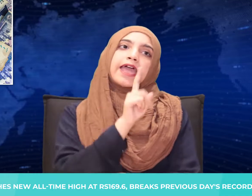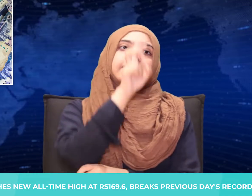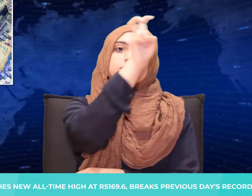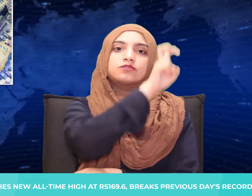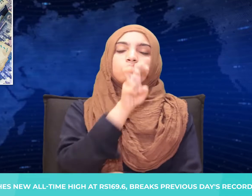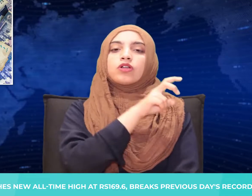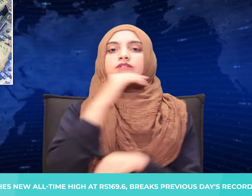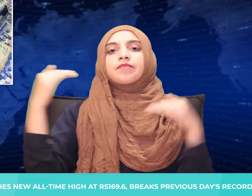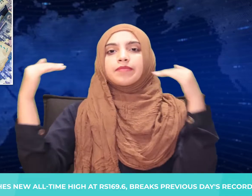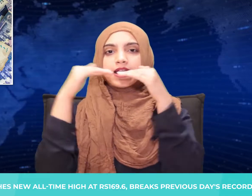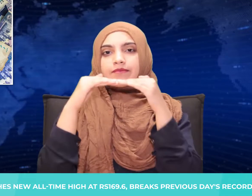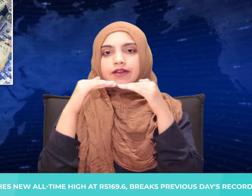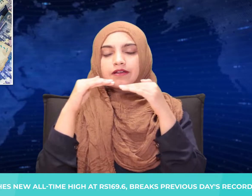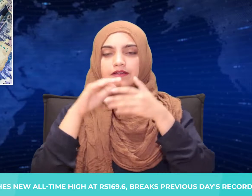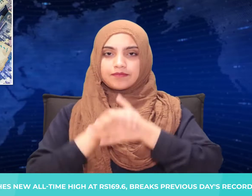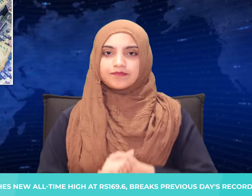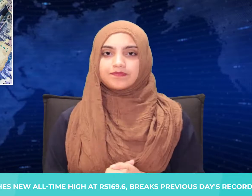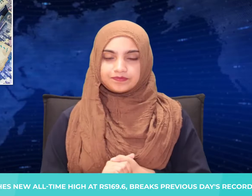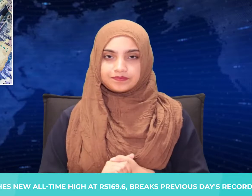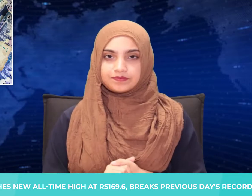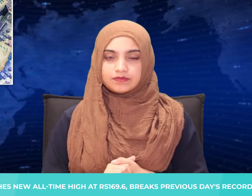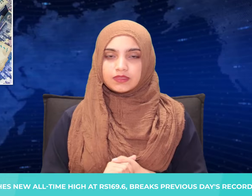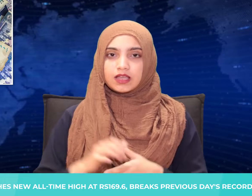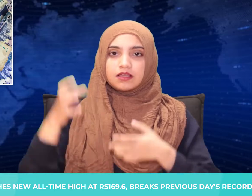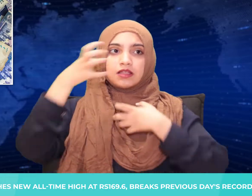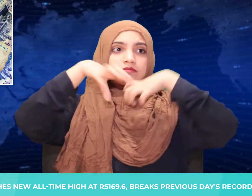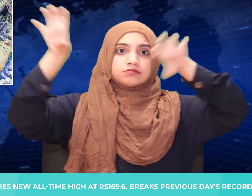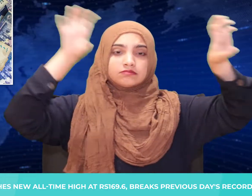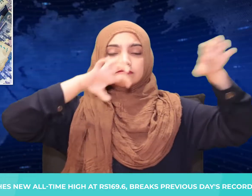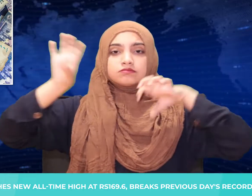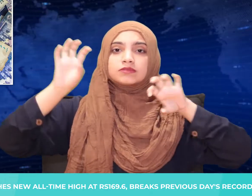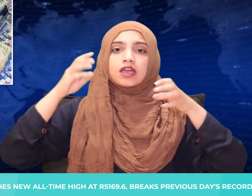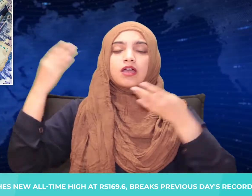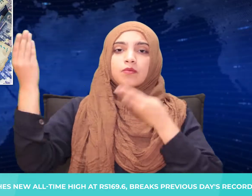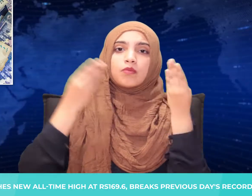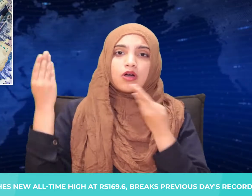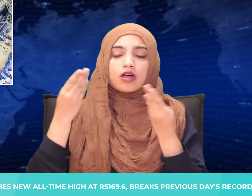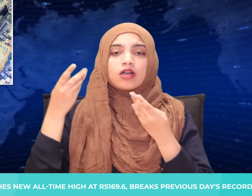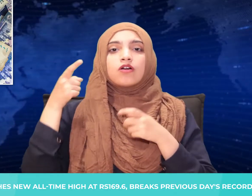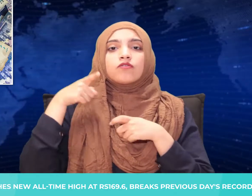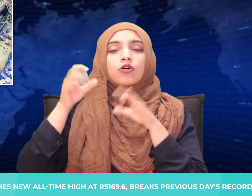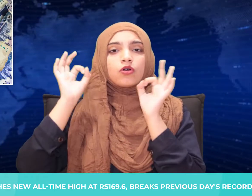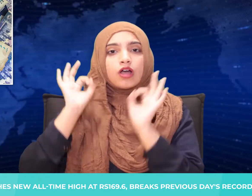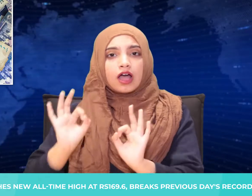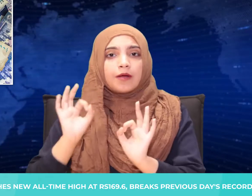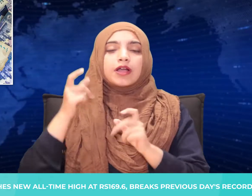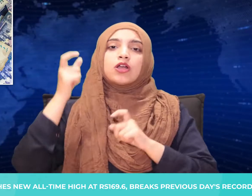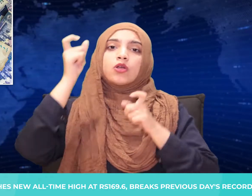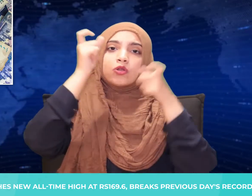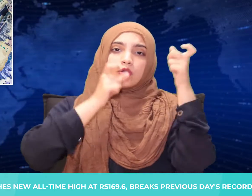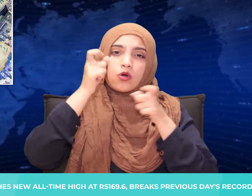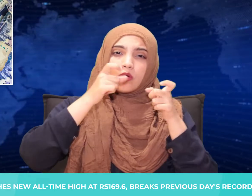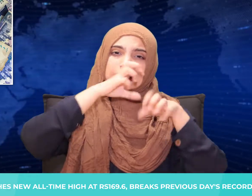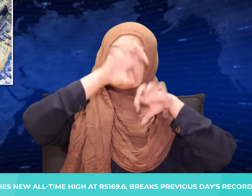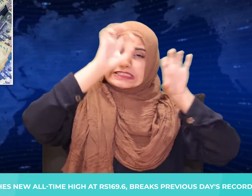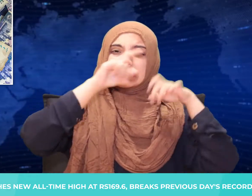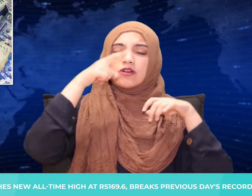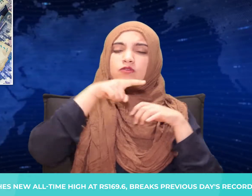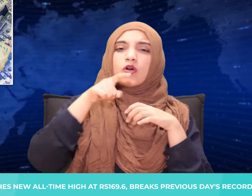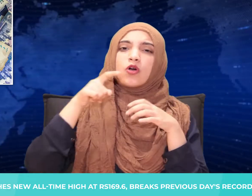value, importers have started booking the currency in advance, which has increased its demand in the interbank market.